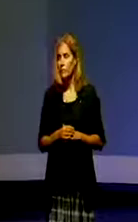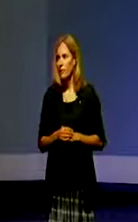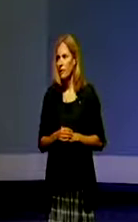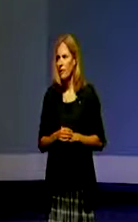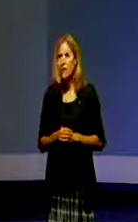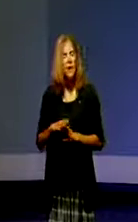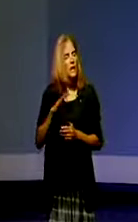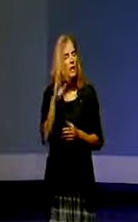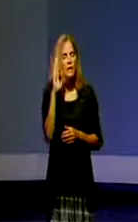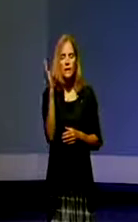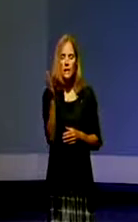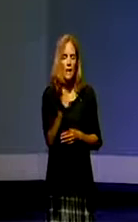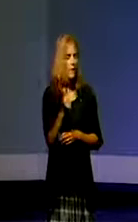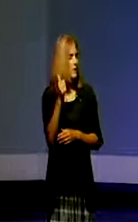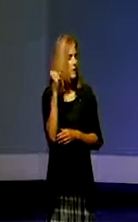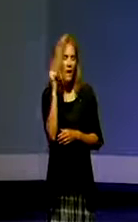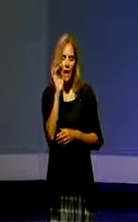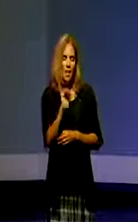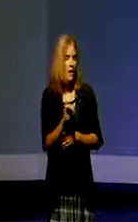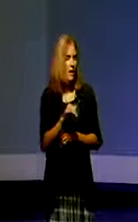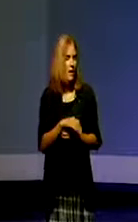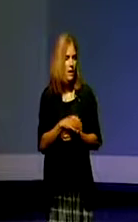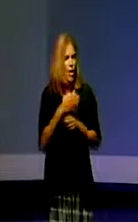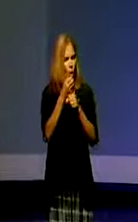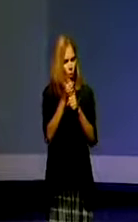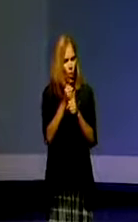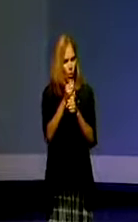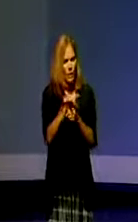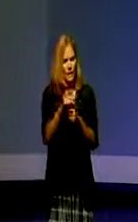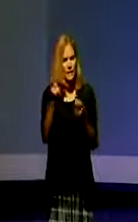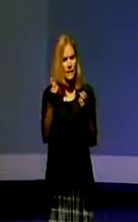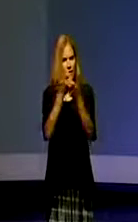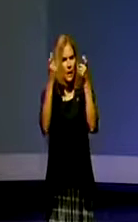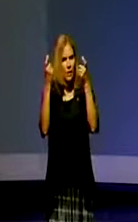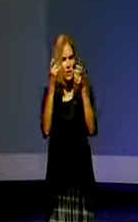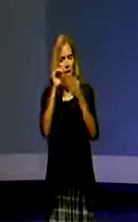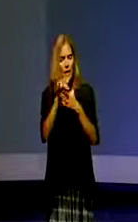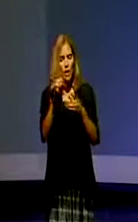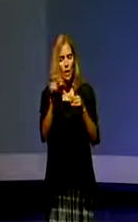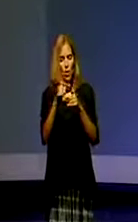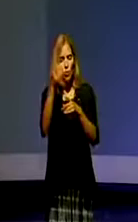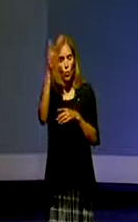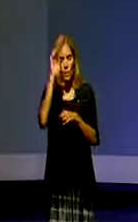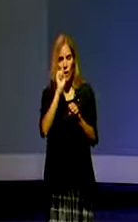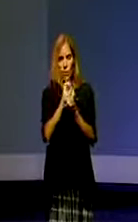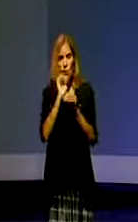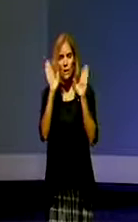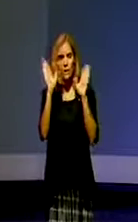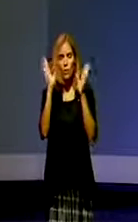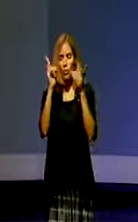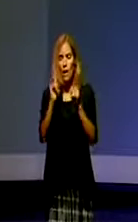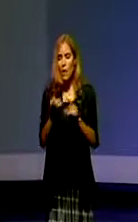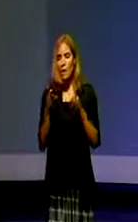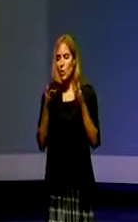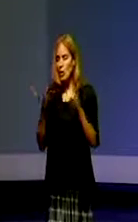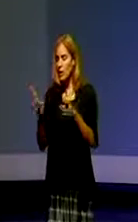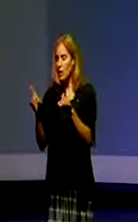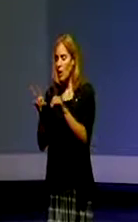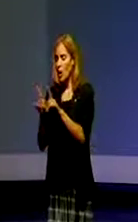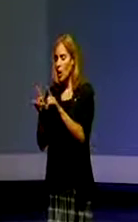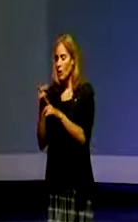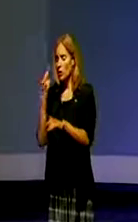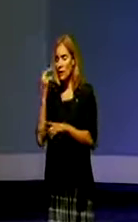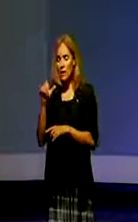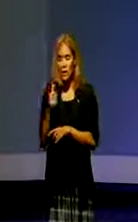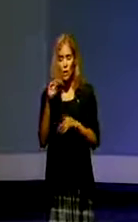never deny that, and let's hold on to that and celebrate that the Word of God works in miraculous ways. And then we also see